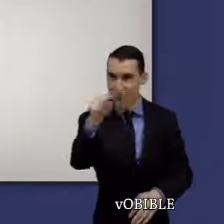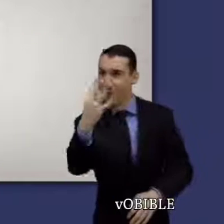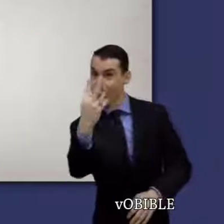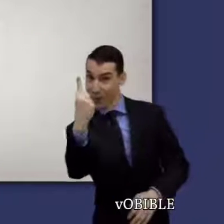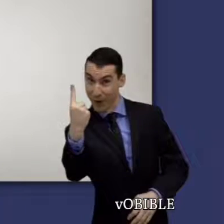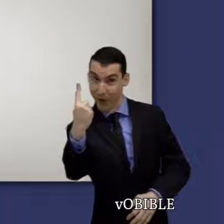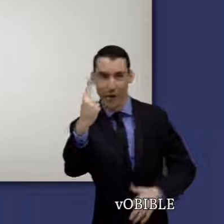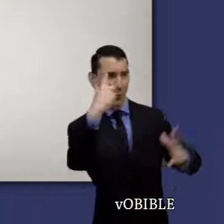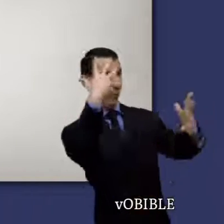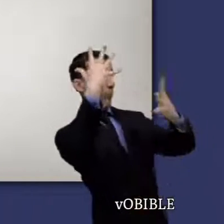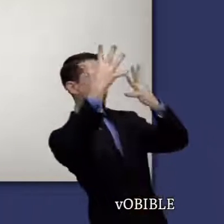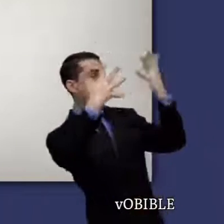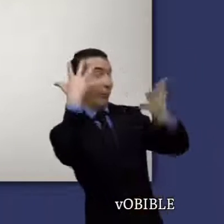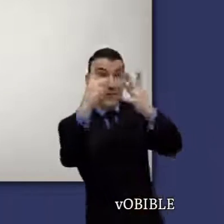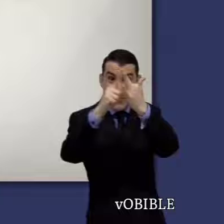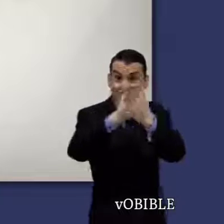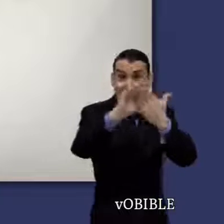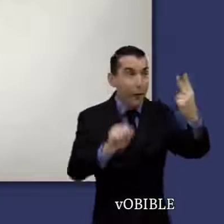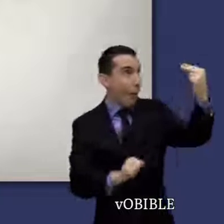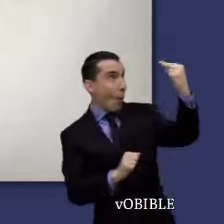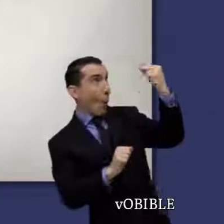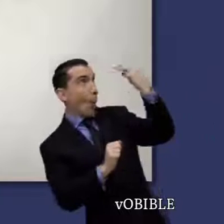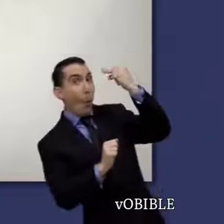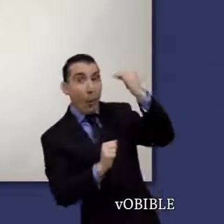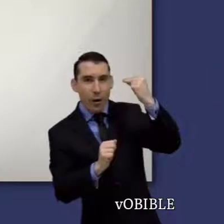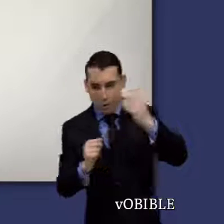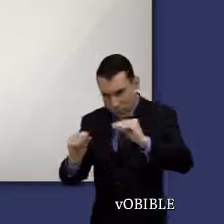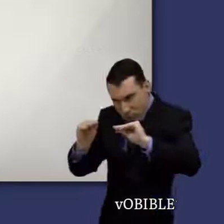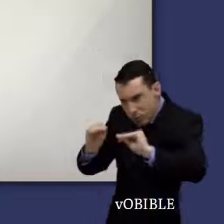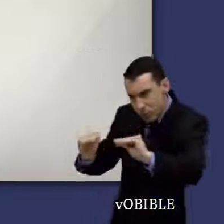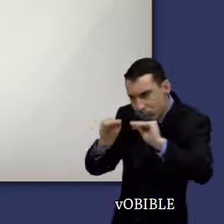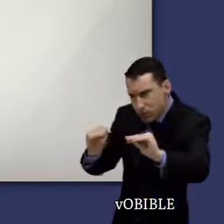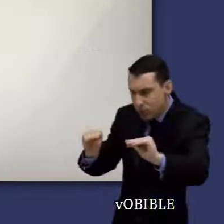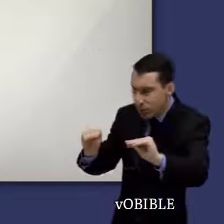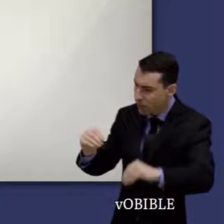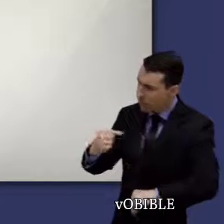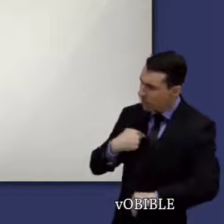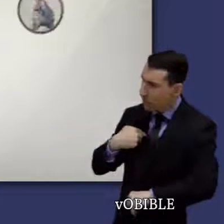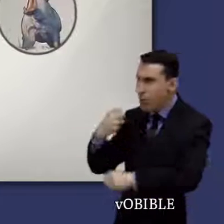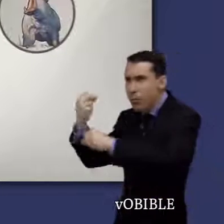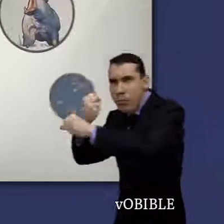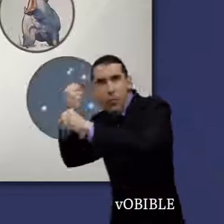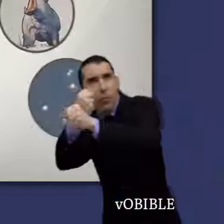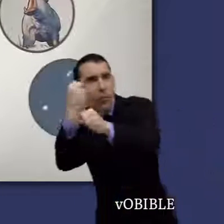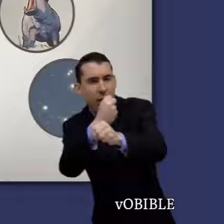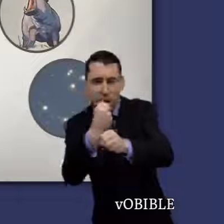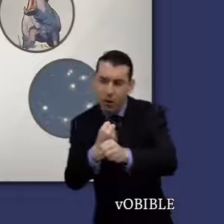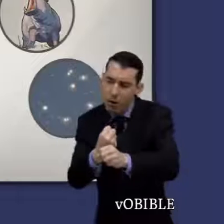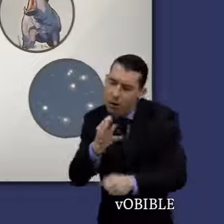Then, in chapters 38 to 41, Jehovah, speaking out of a windstorm, corrects Job's thinking